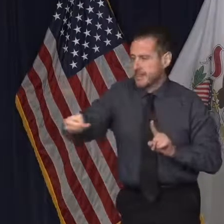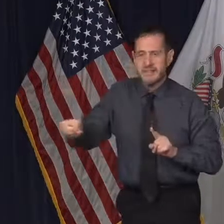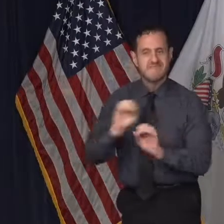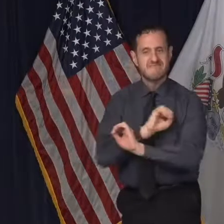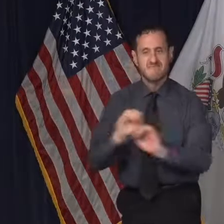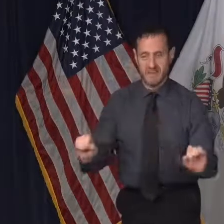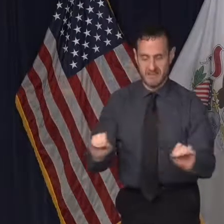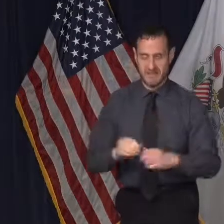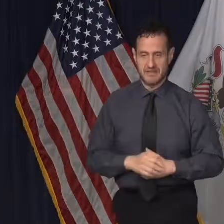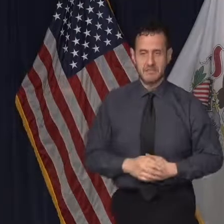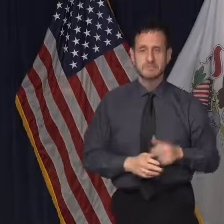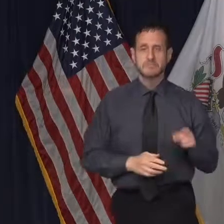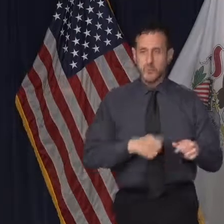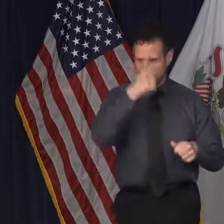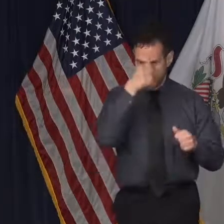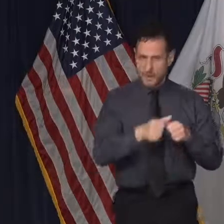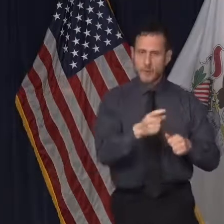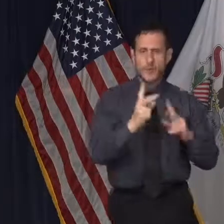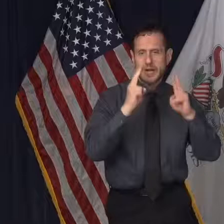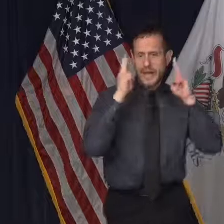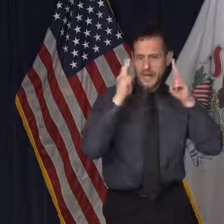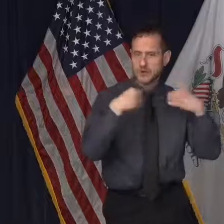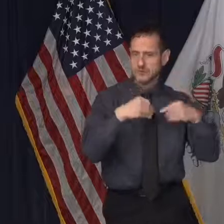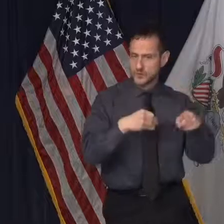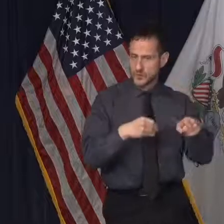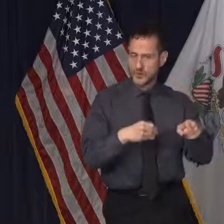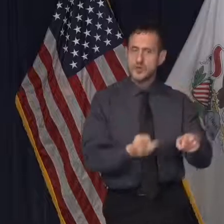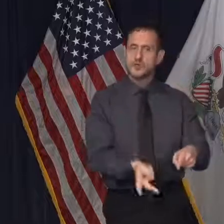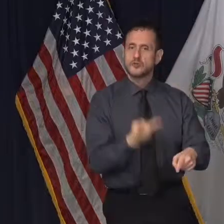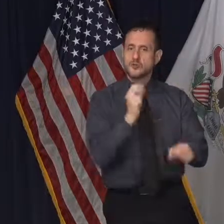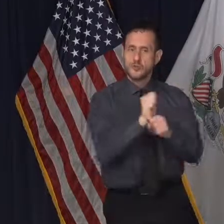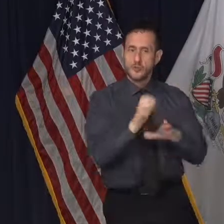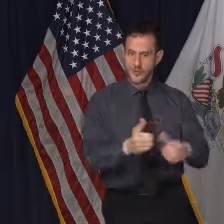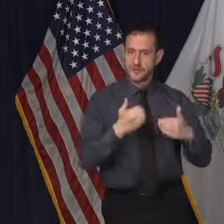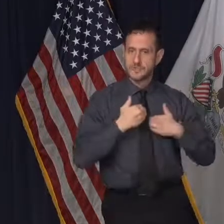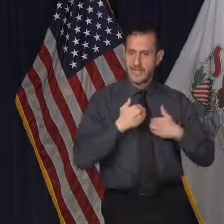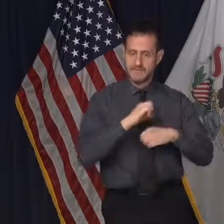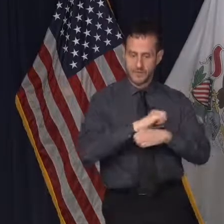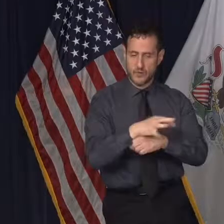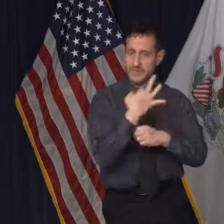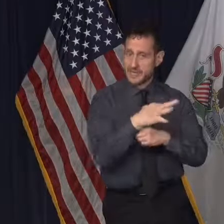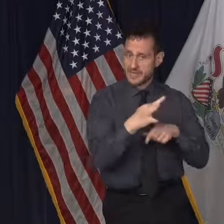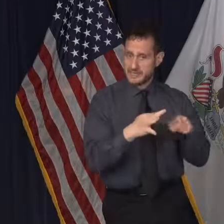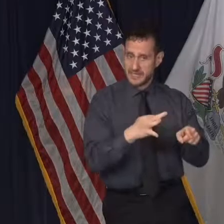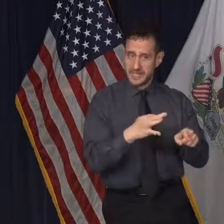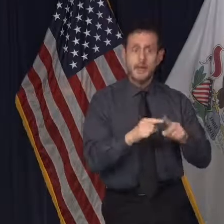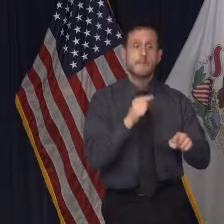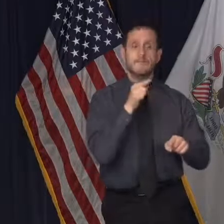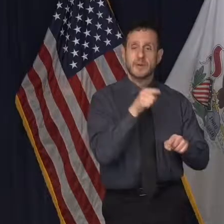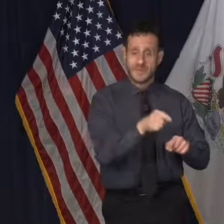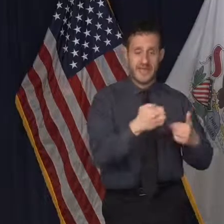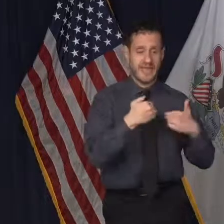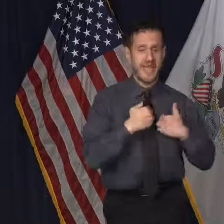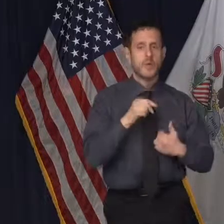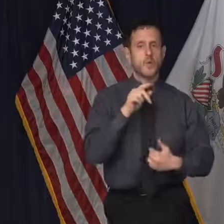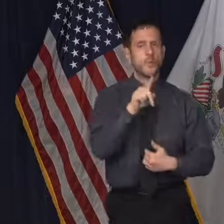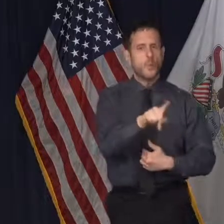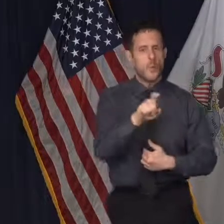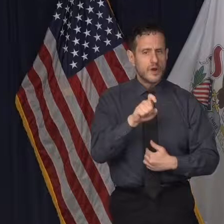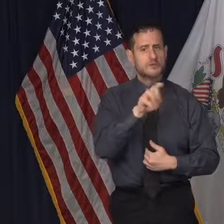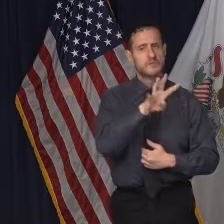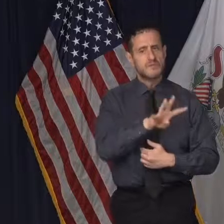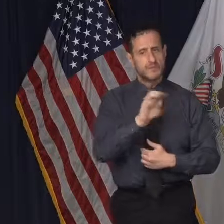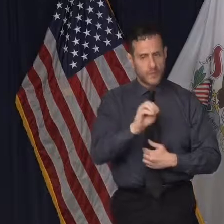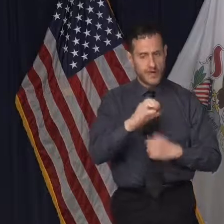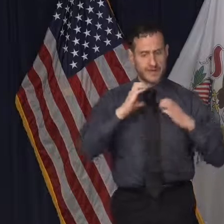single salon who turned out to be COVID positive. They worked while symptomatic initially, and they had over